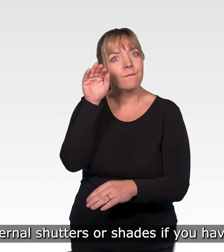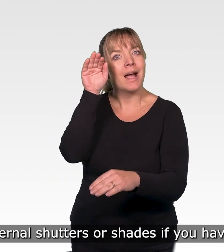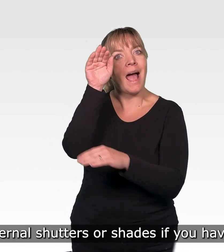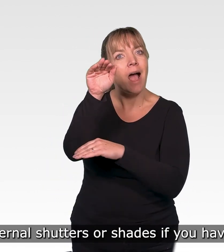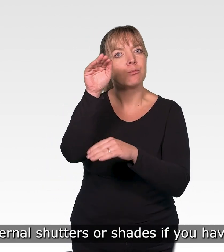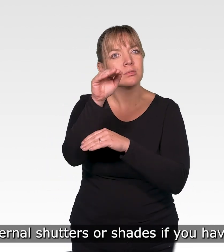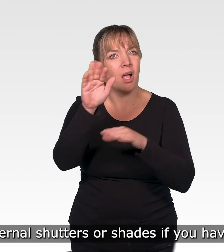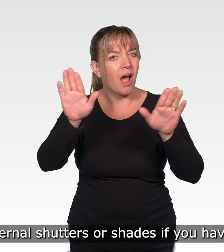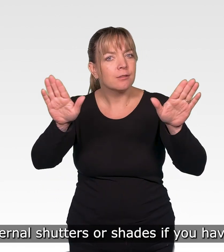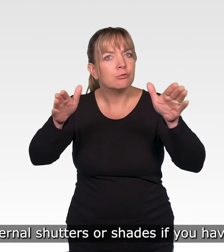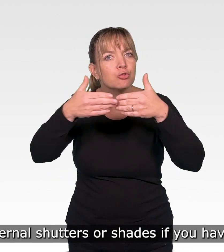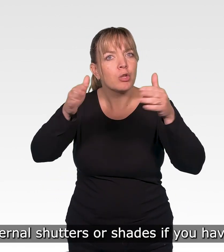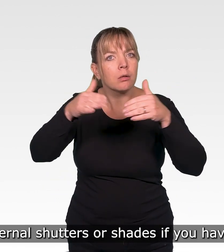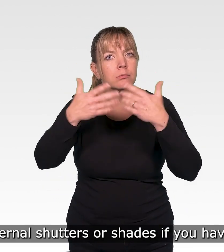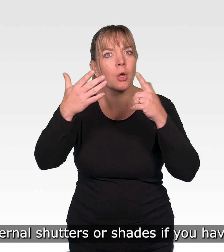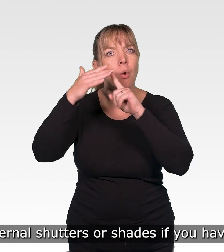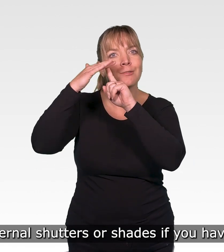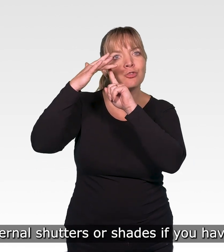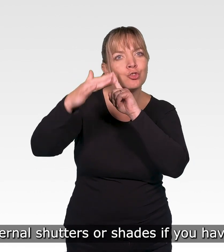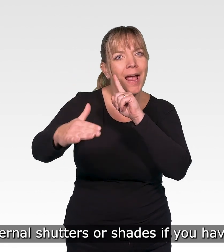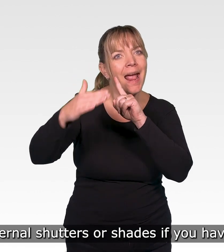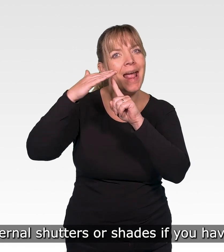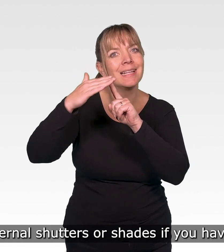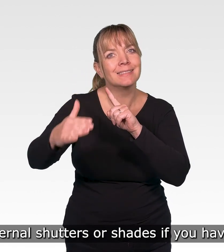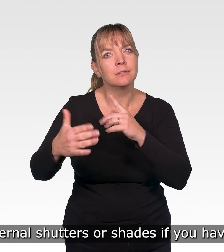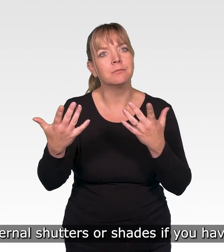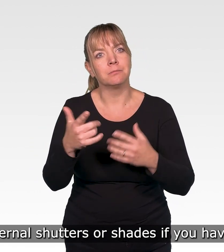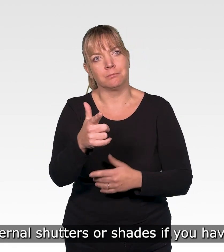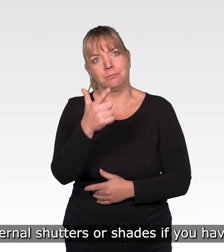Close external shutters or shades if you have them.